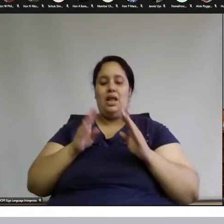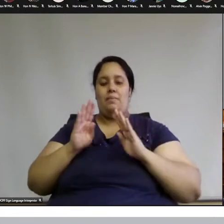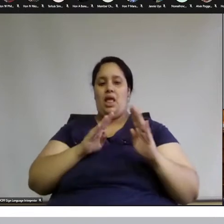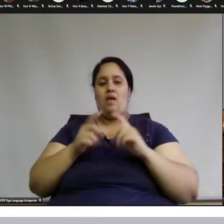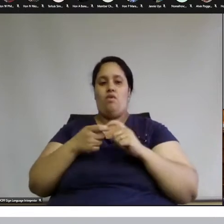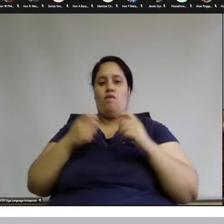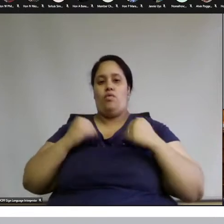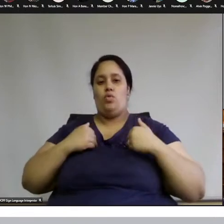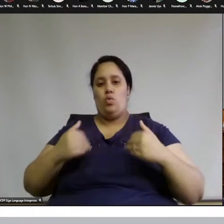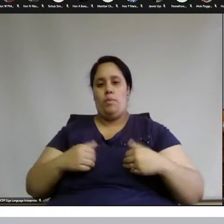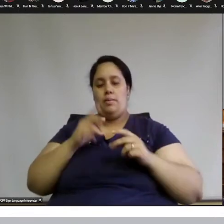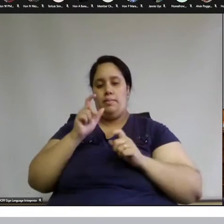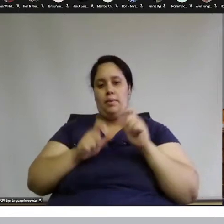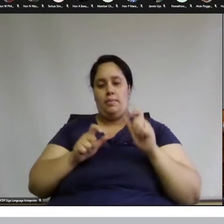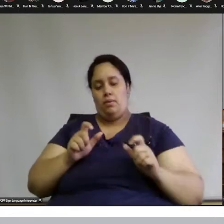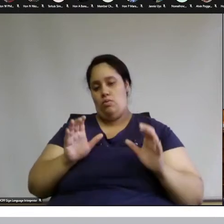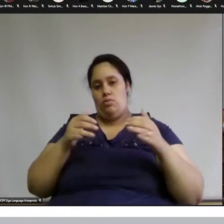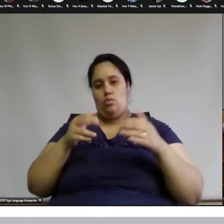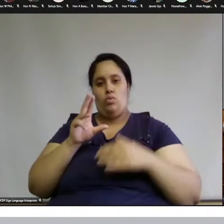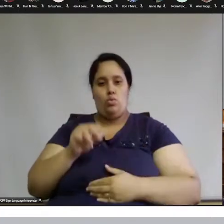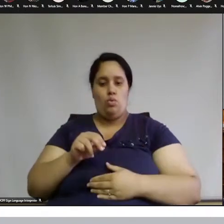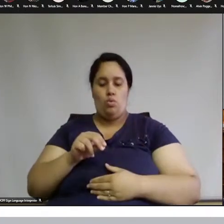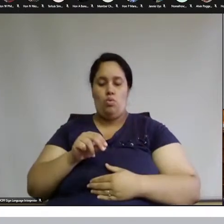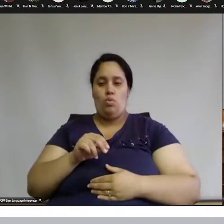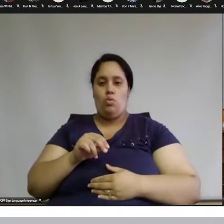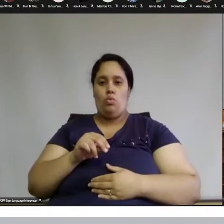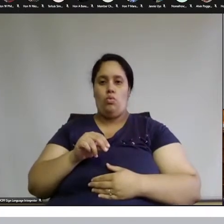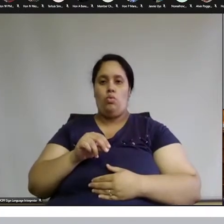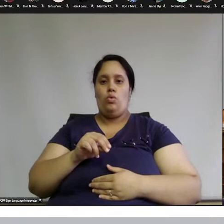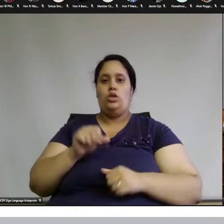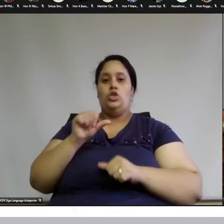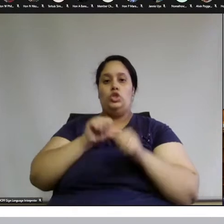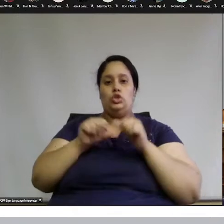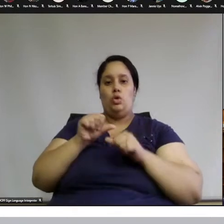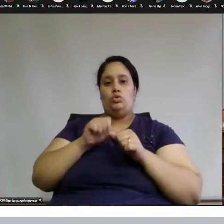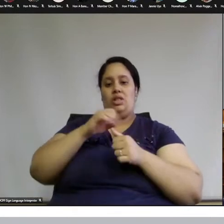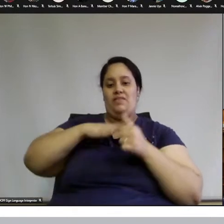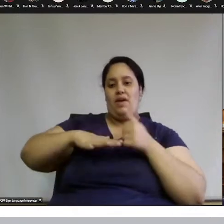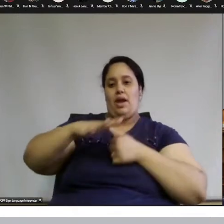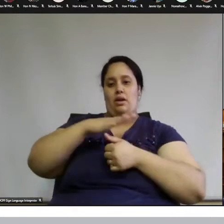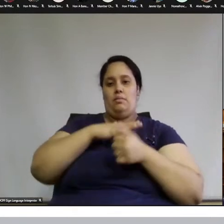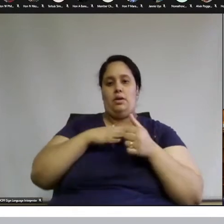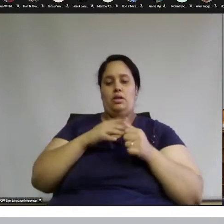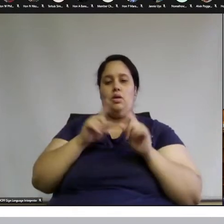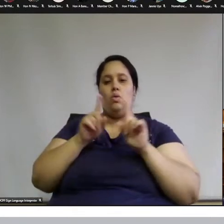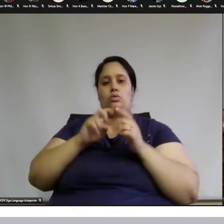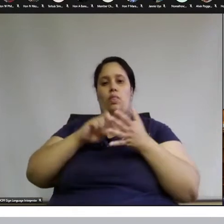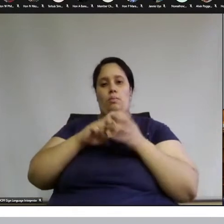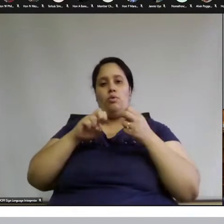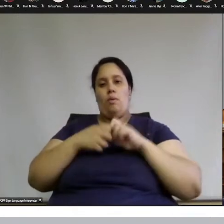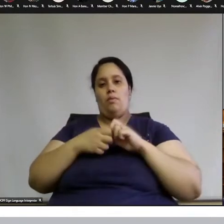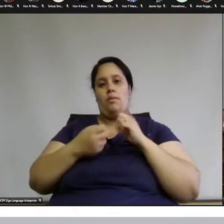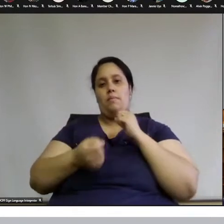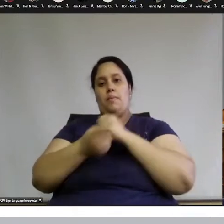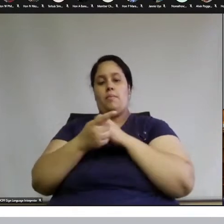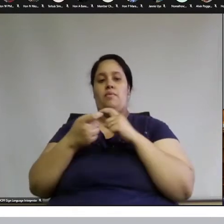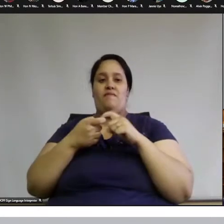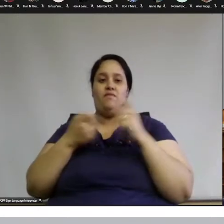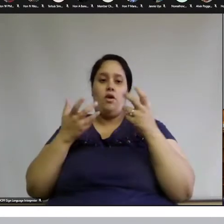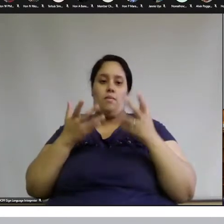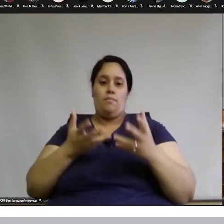human aggregate. No, it is the social environment and the problems arising from